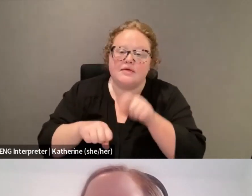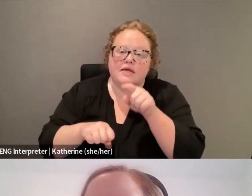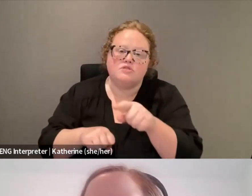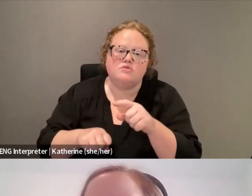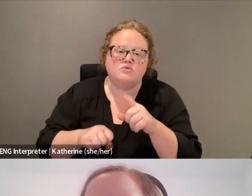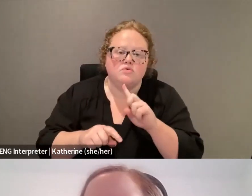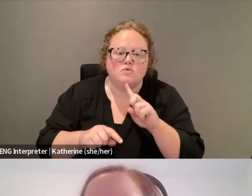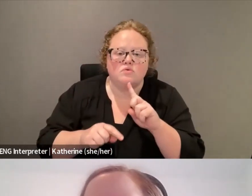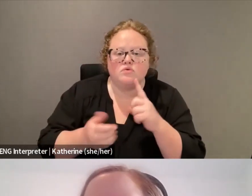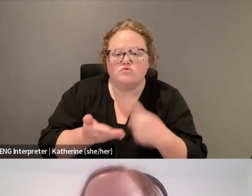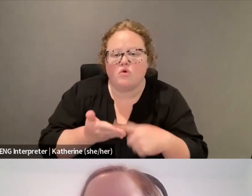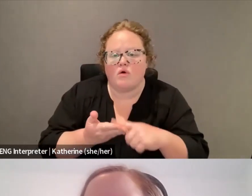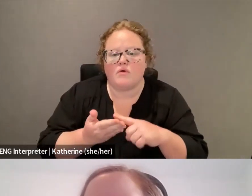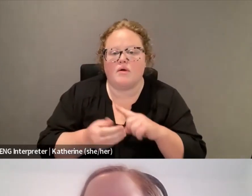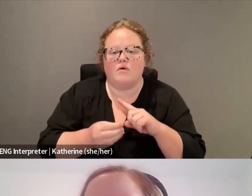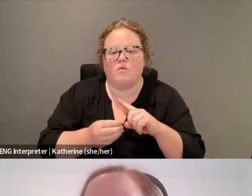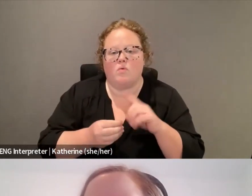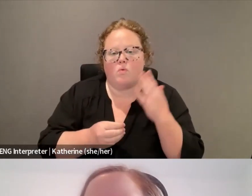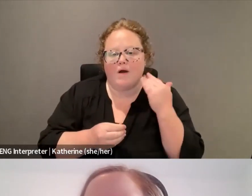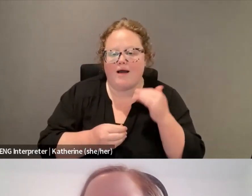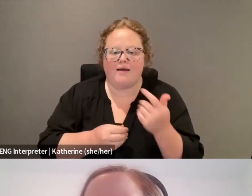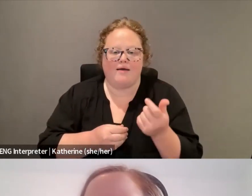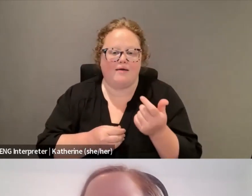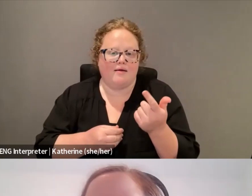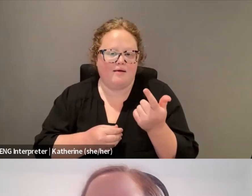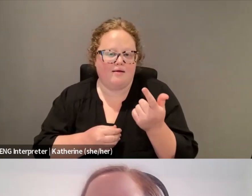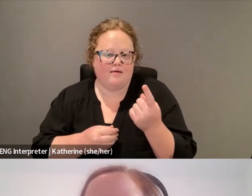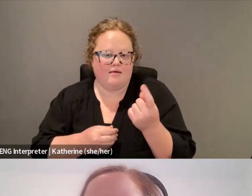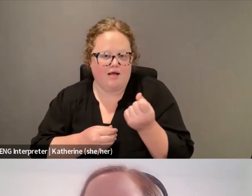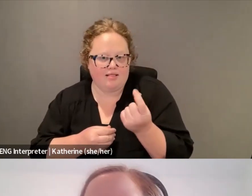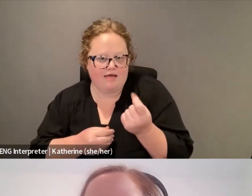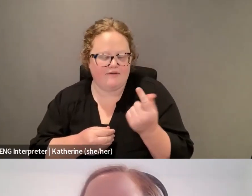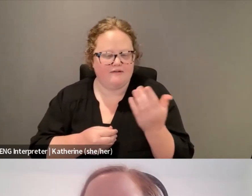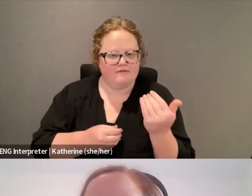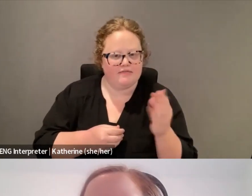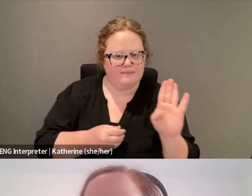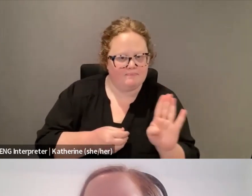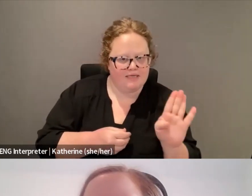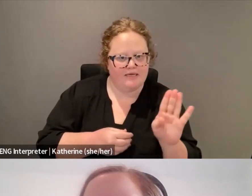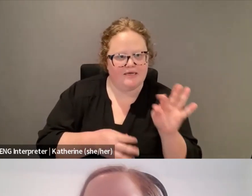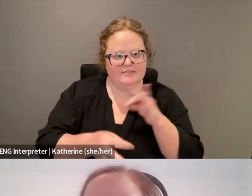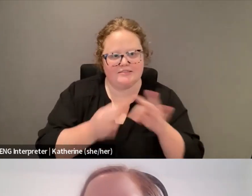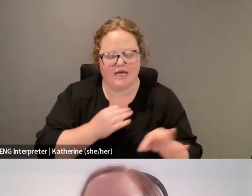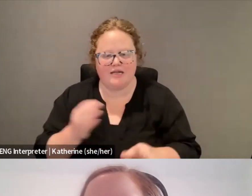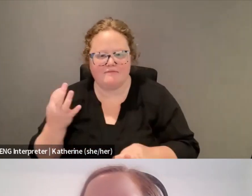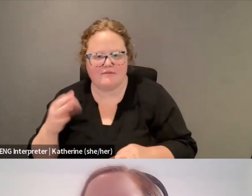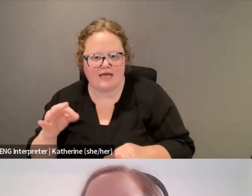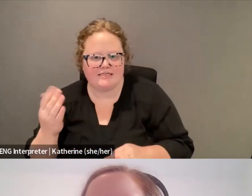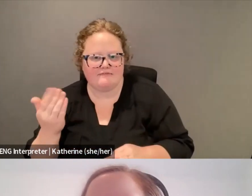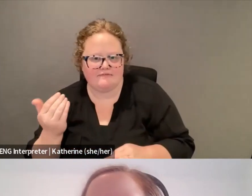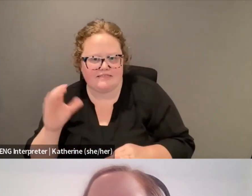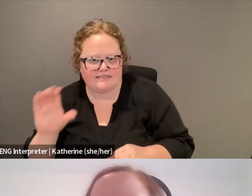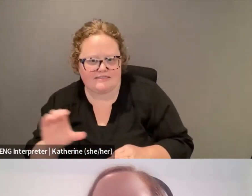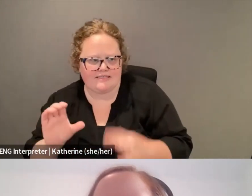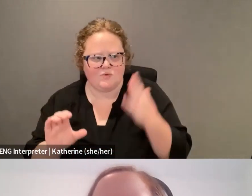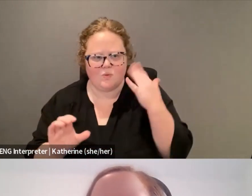an 1115B waiver is used instead of a 1915C? Yes, I will do an abbreviated version of